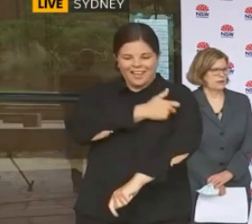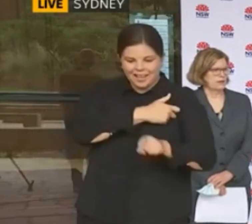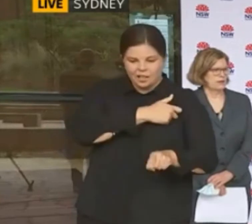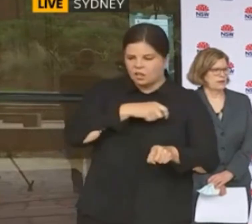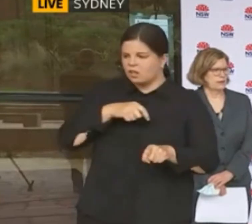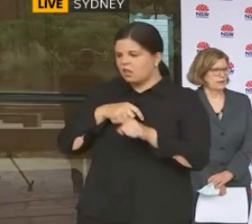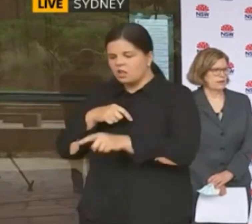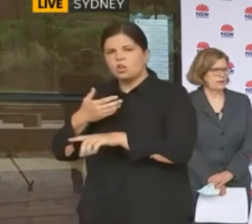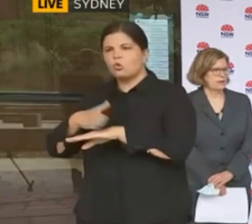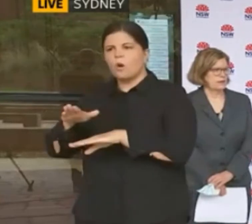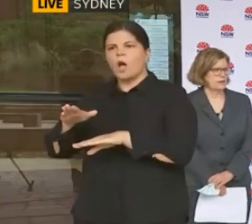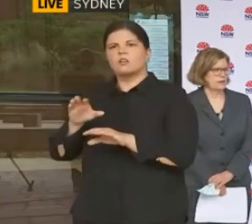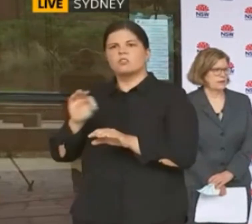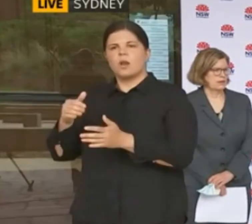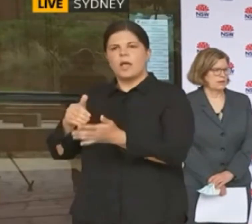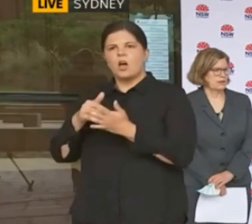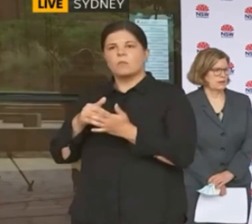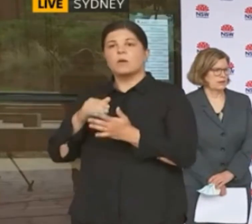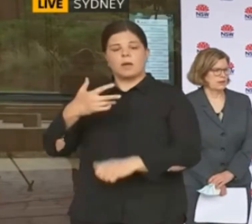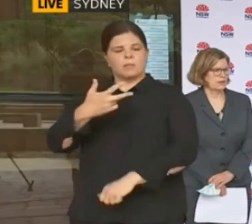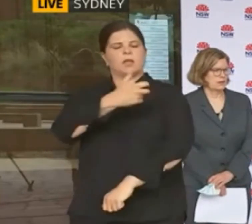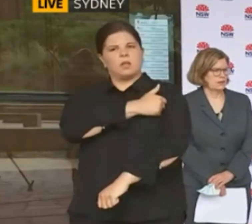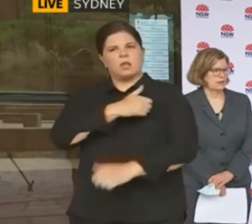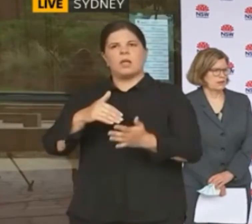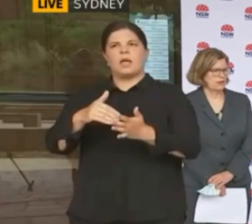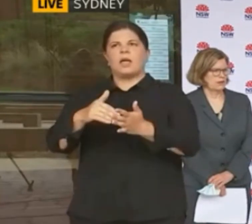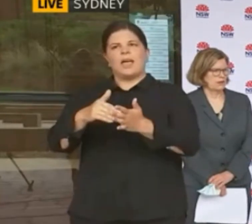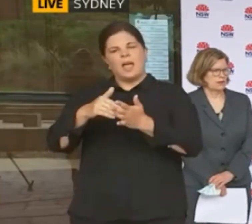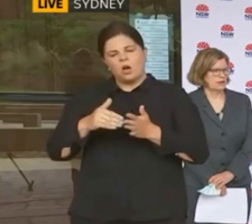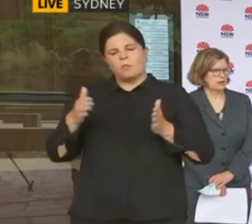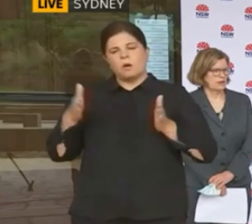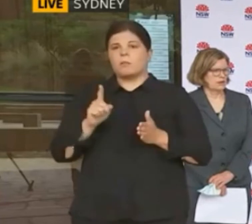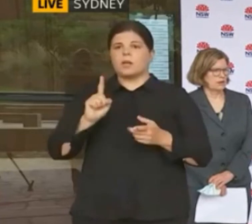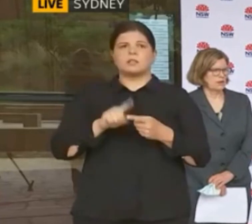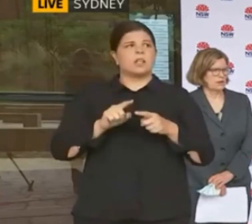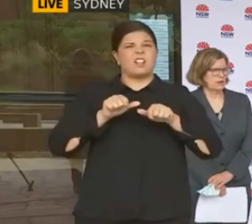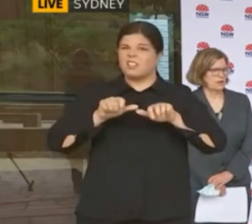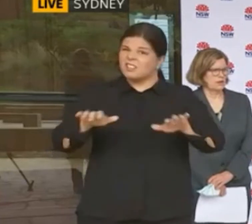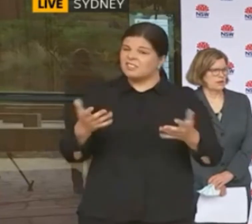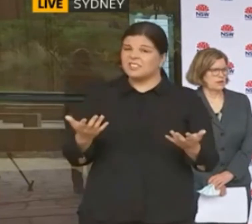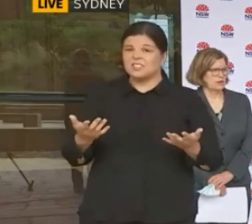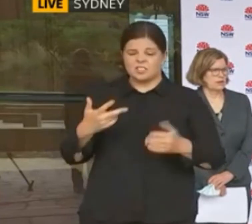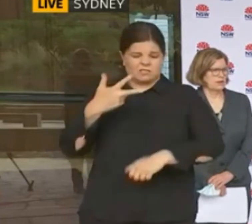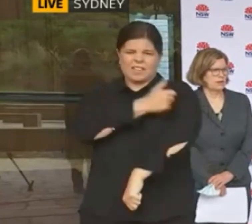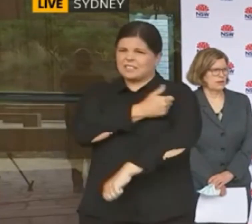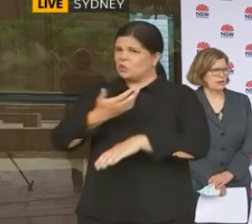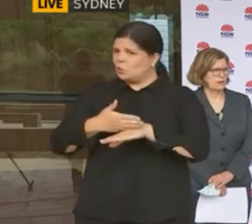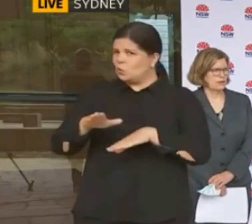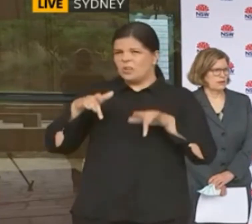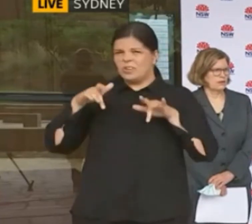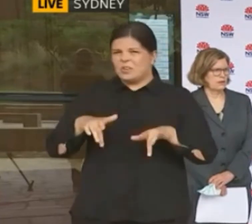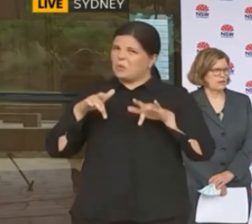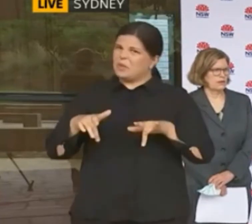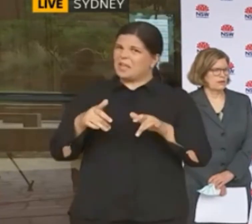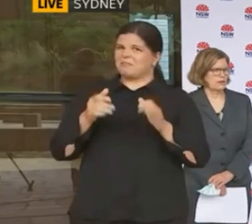you actually giving the virus to other people. Even though it protects you, you might still be able to give it to others depending on the type of vaccine. So there's still a lot of question marks around the vaccine.